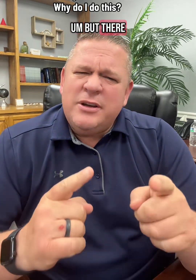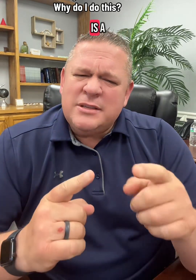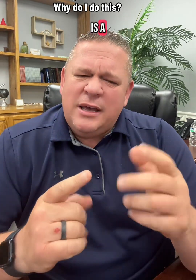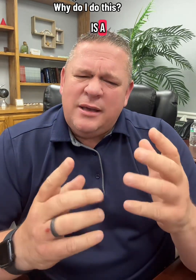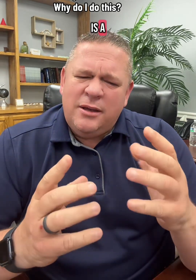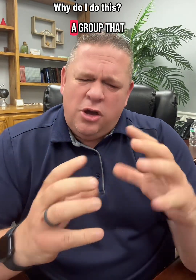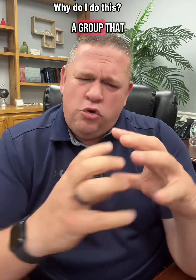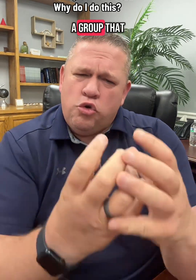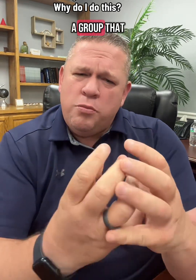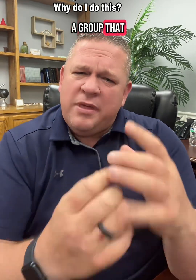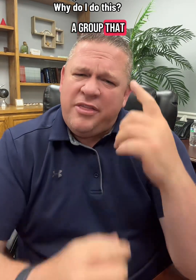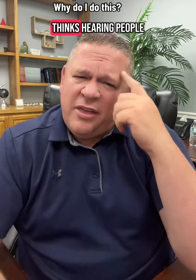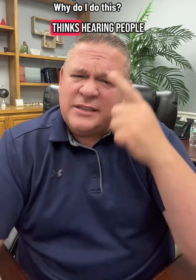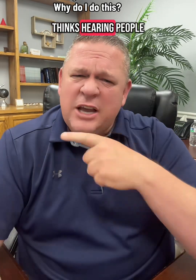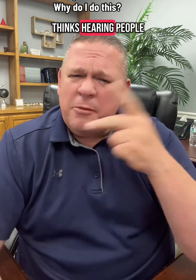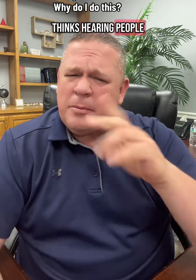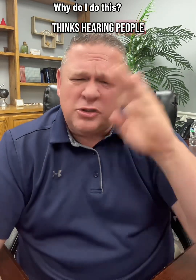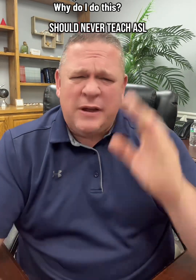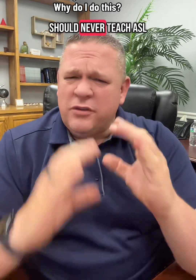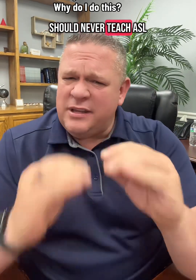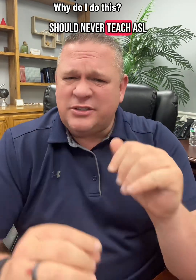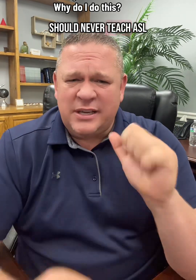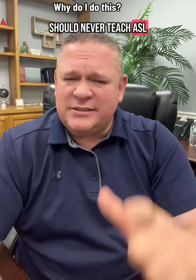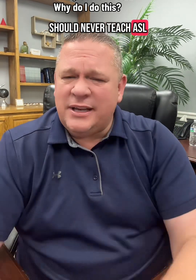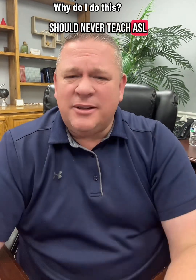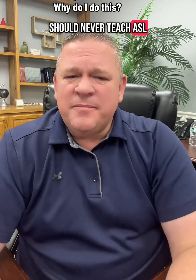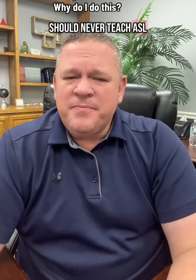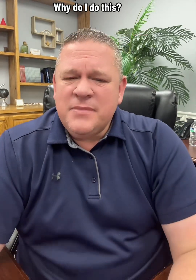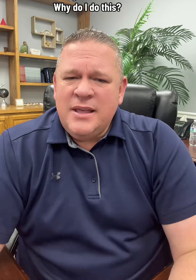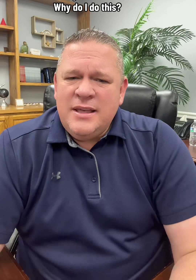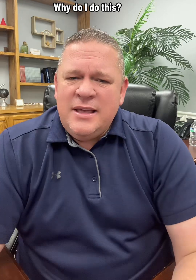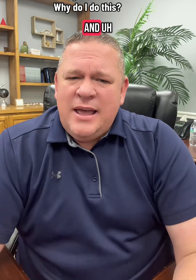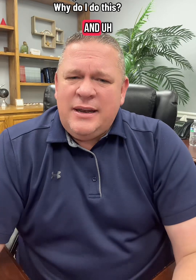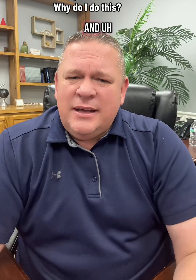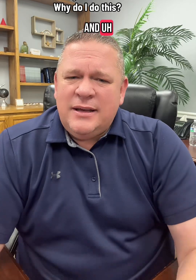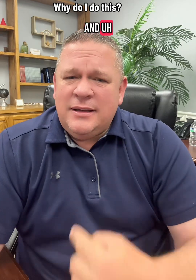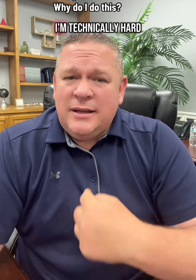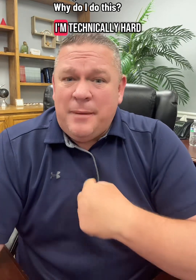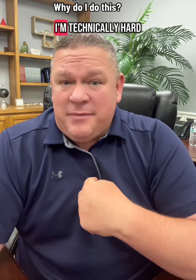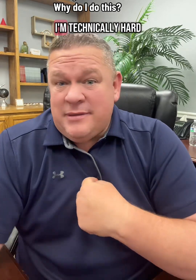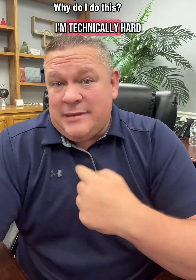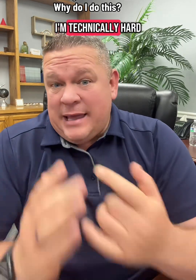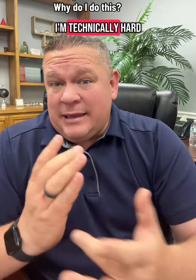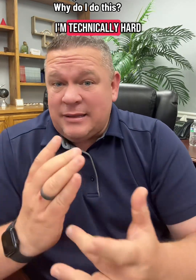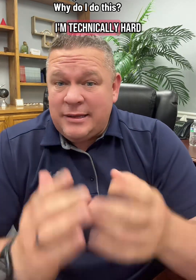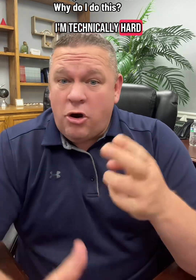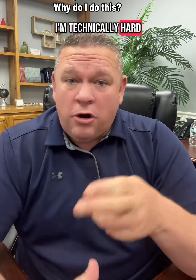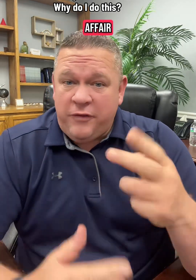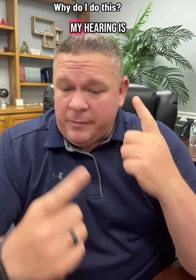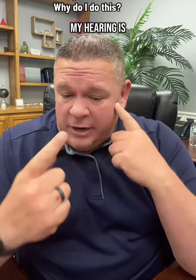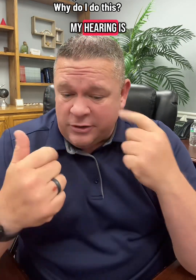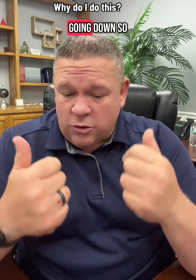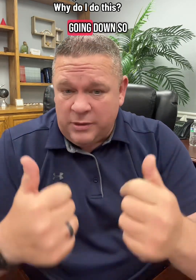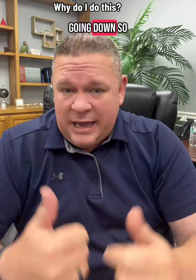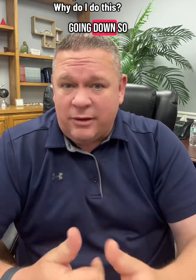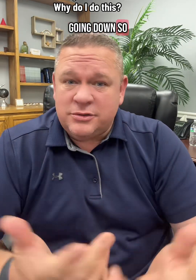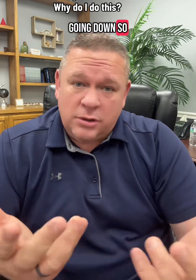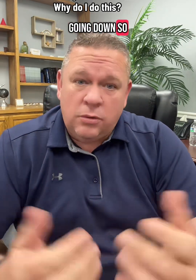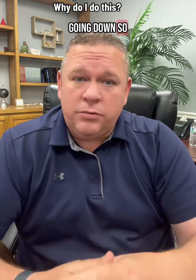a group that thinks hearing people should never teach ASL. And I'm technically hard of hearing. My hearing's going down, so you can